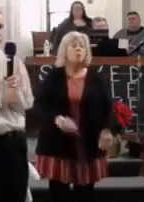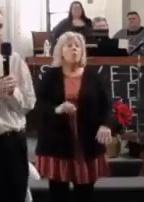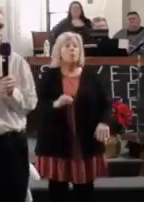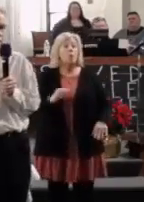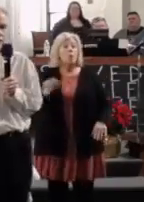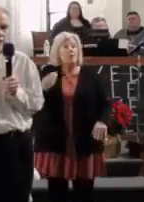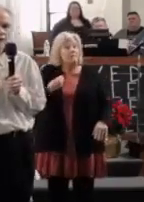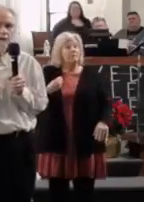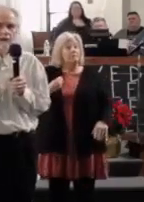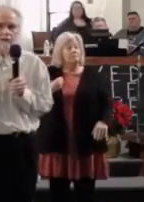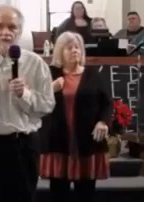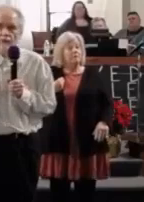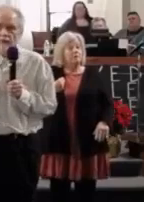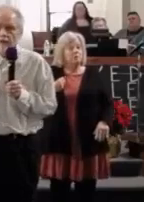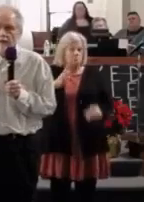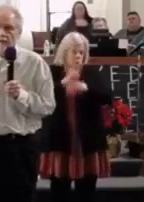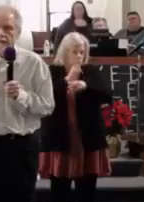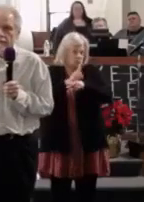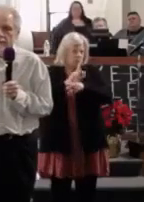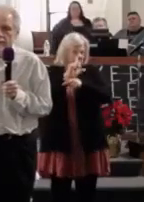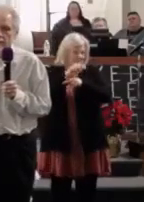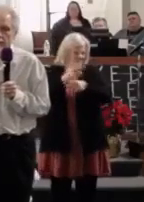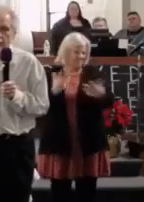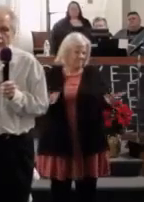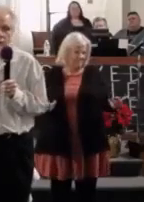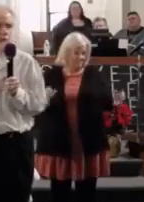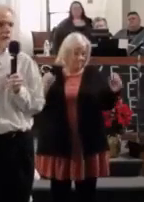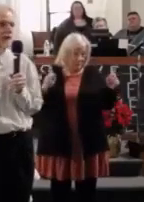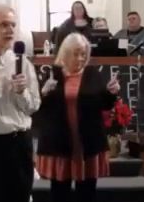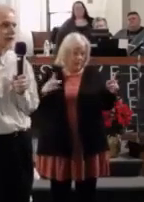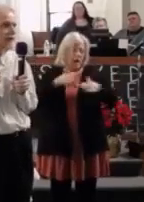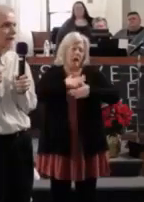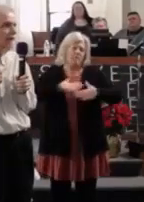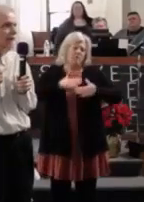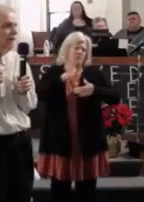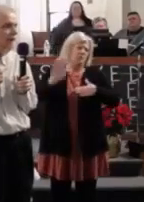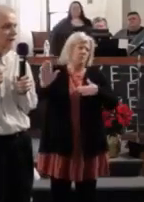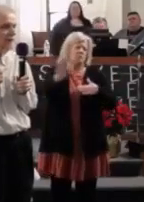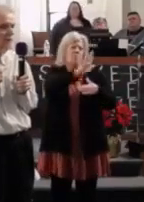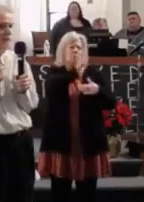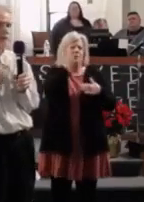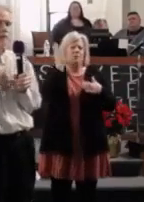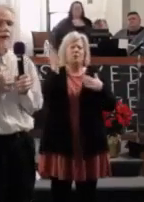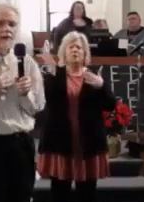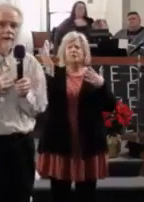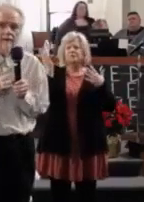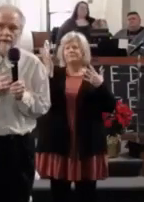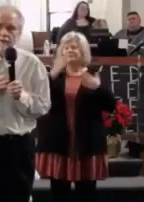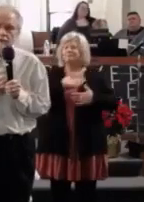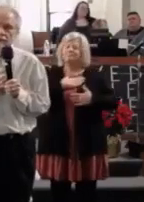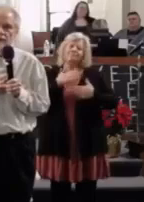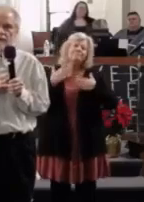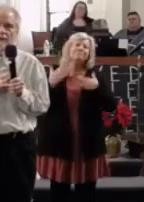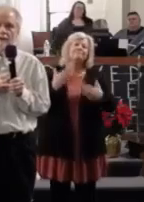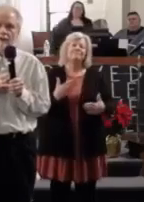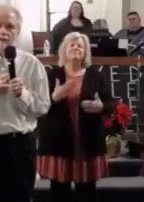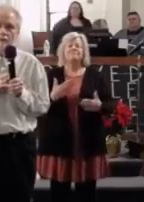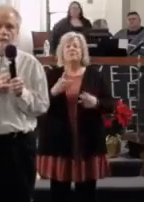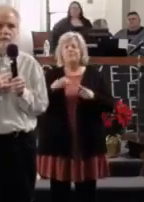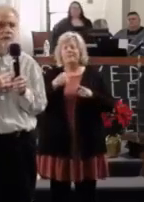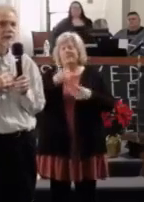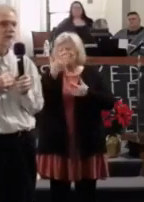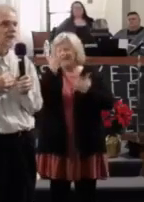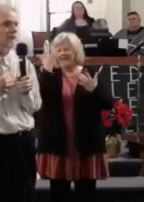get it anyway. They can use it sooner or later. And I appreciate your indulgence of my carelessness, and I